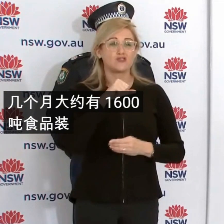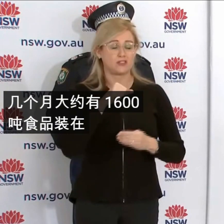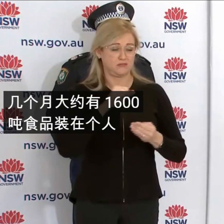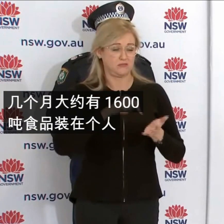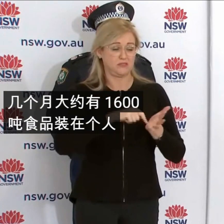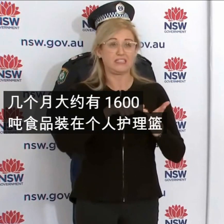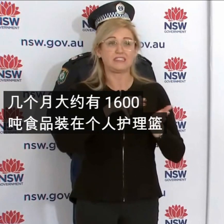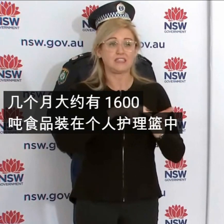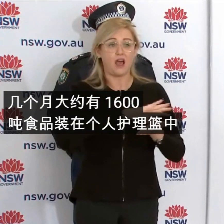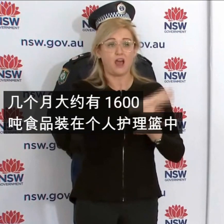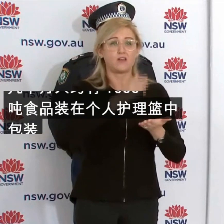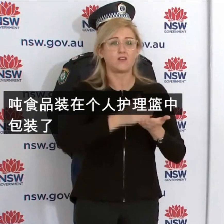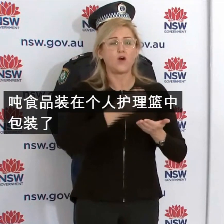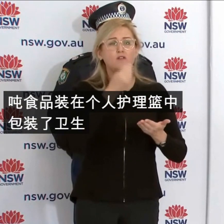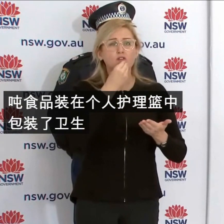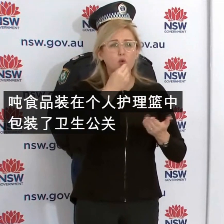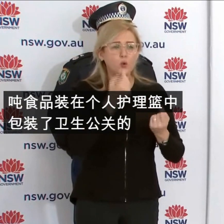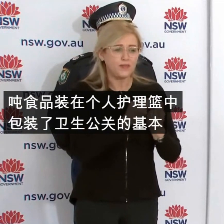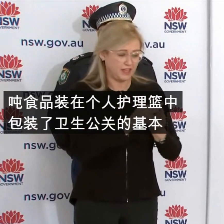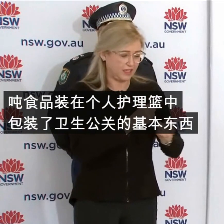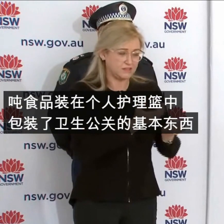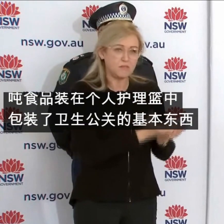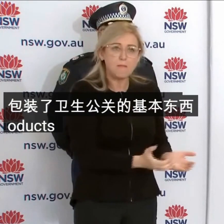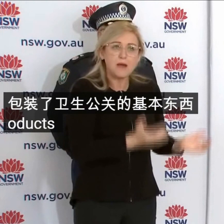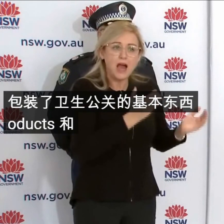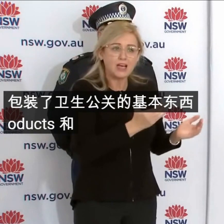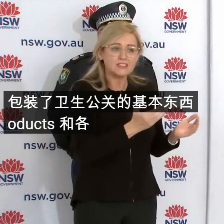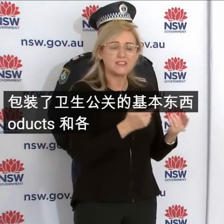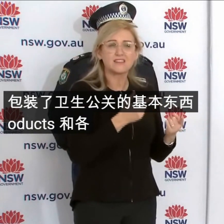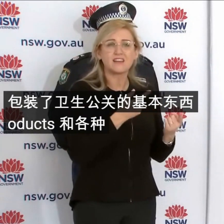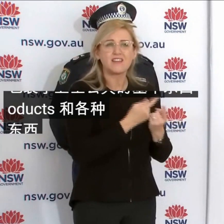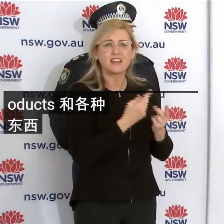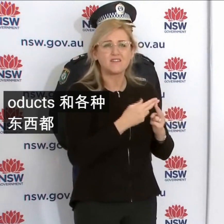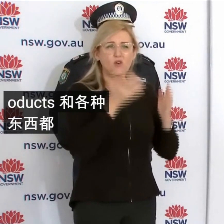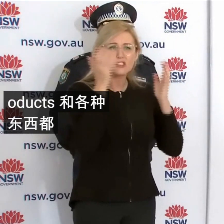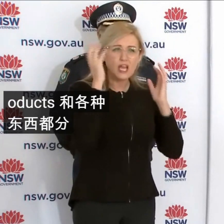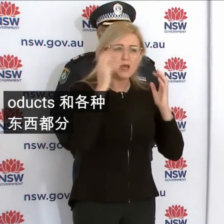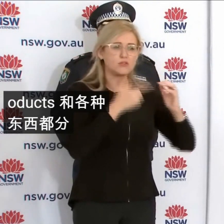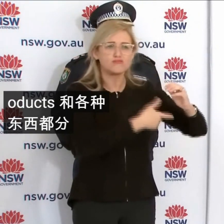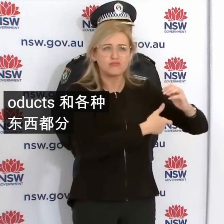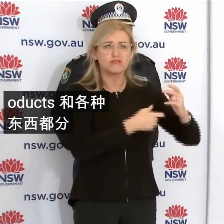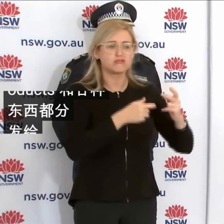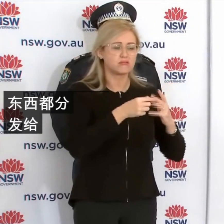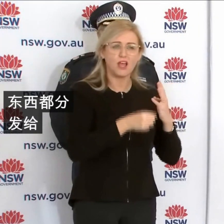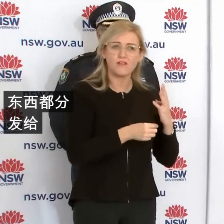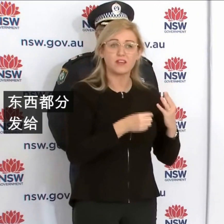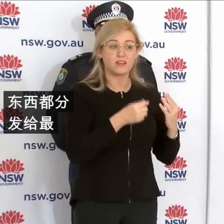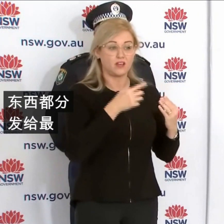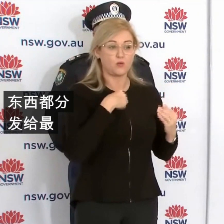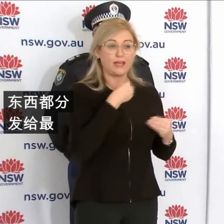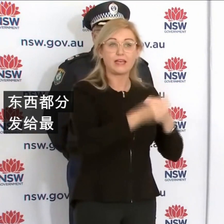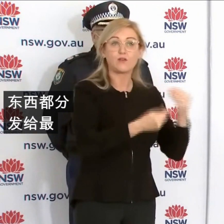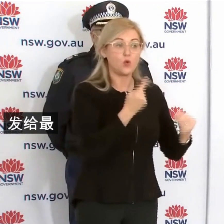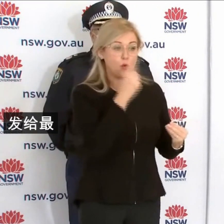food products in hampers, of personal care packs, the basic things around sanitary products and all those sorts of things are being distributed to those that